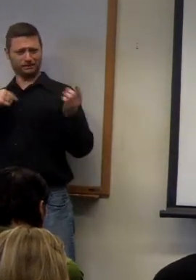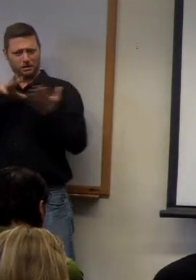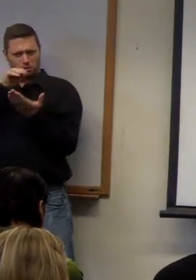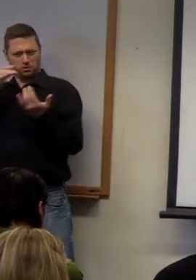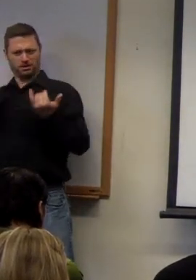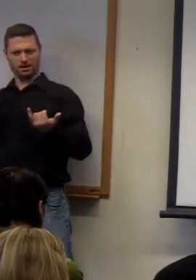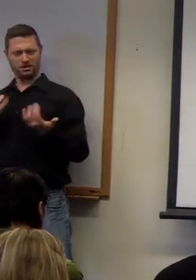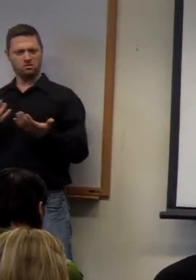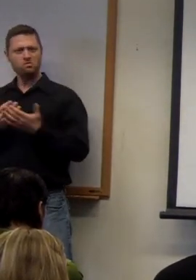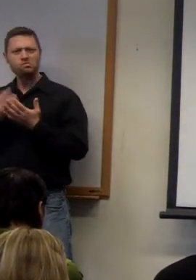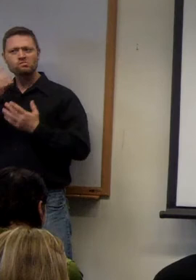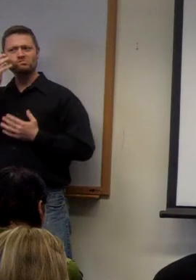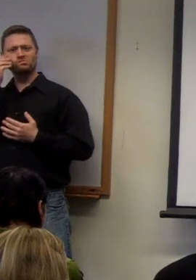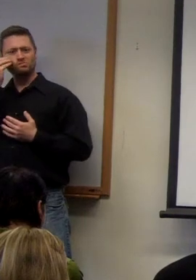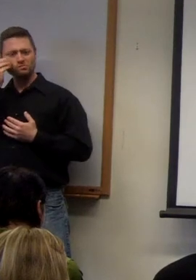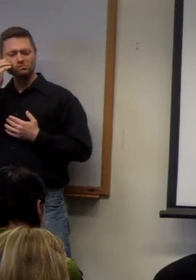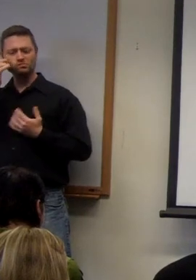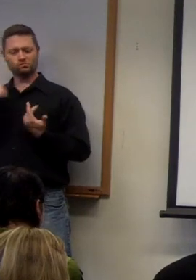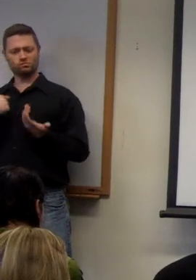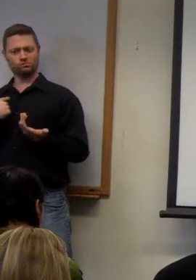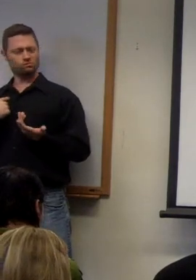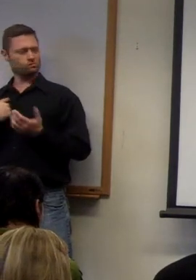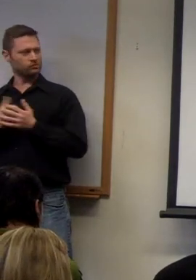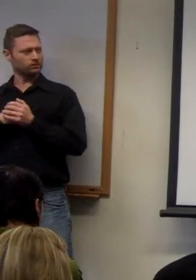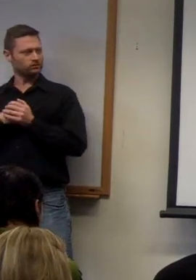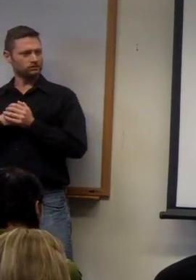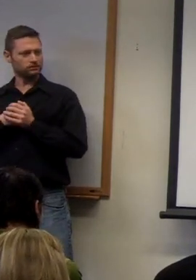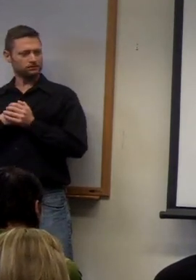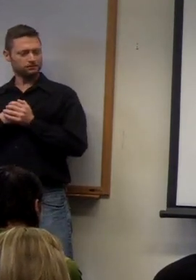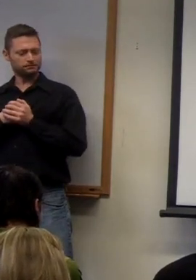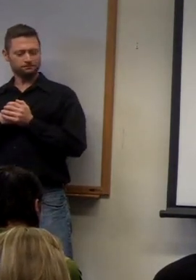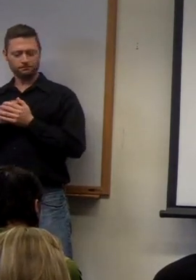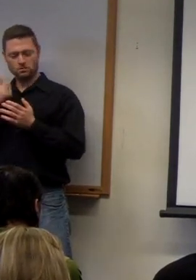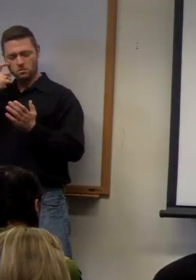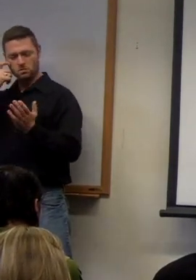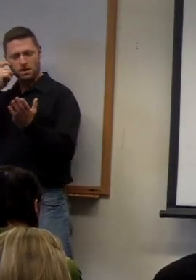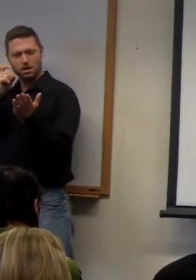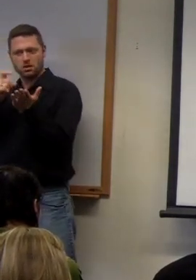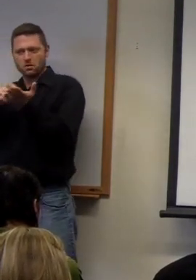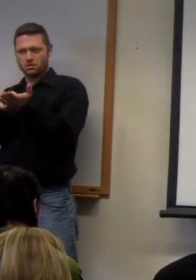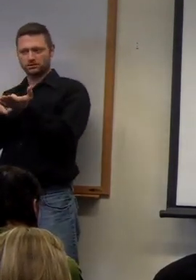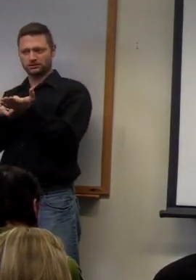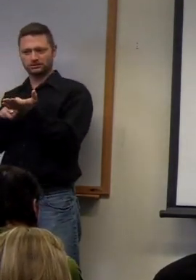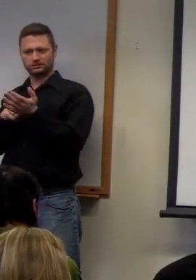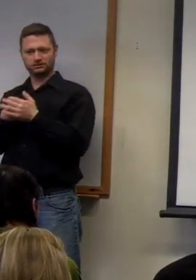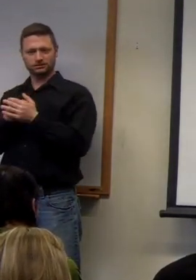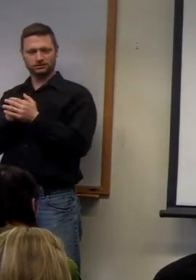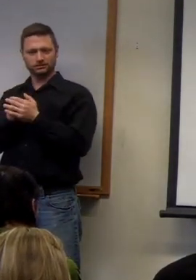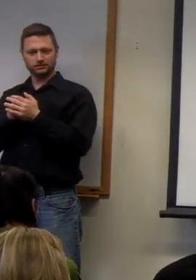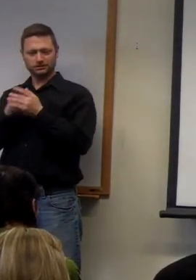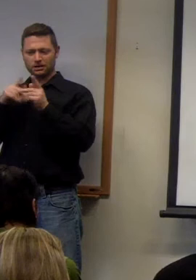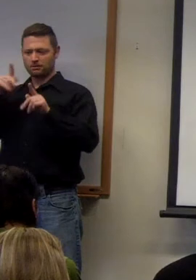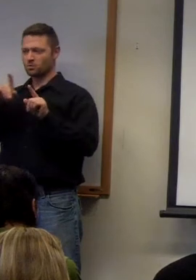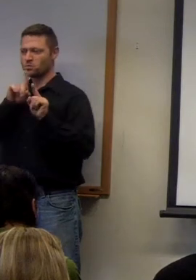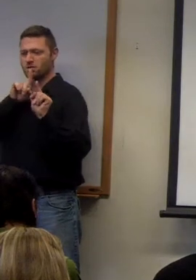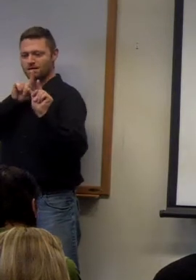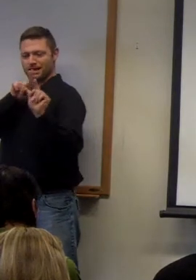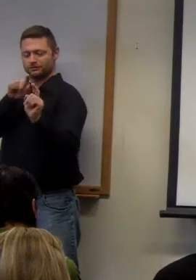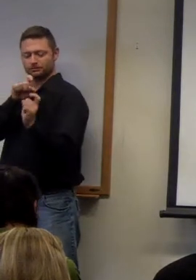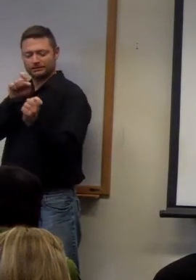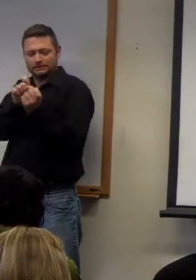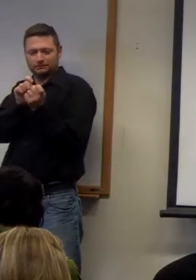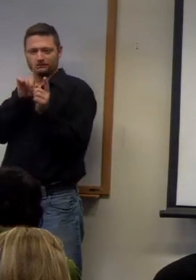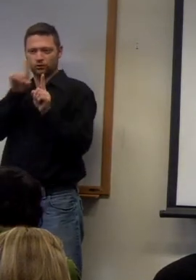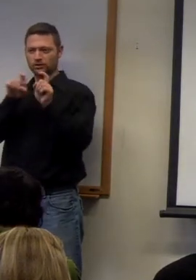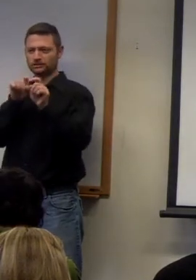just started asking my friends. It was just a casual thing. And what I started to notice is that people were answering certain questions